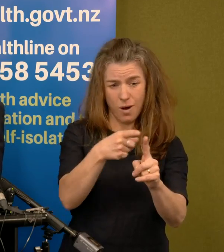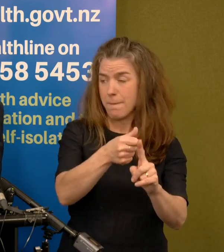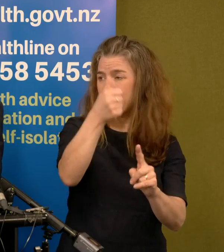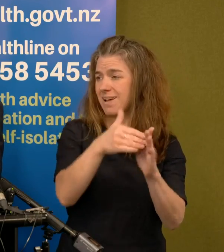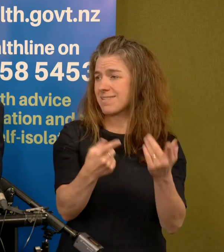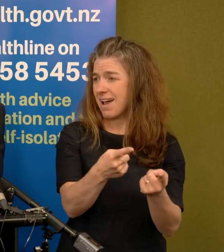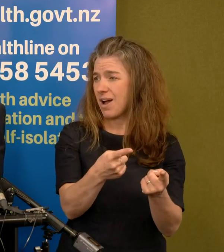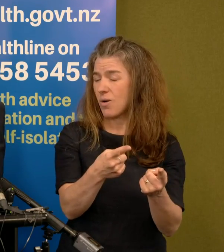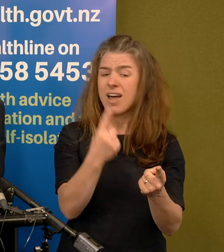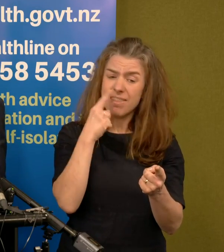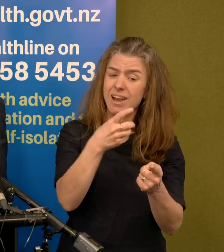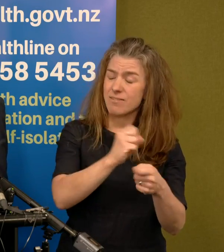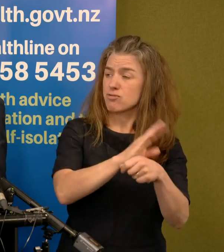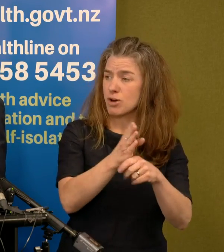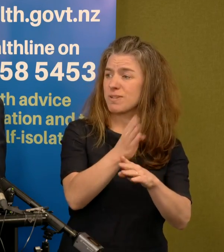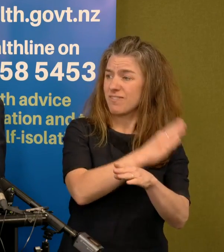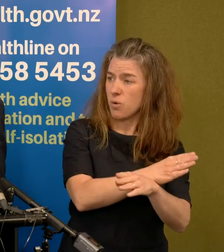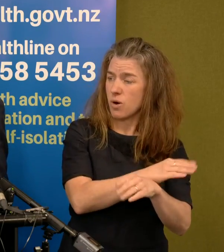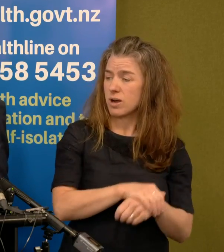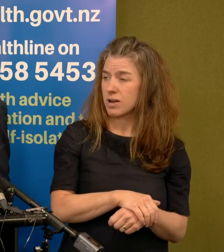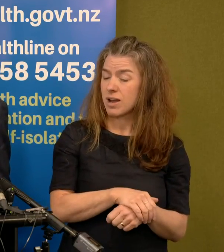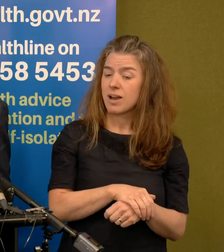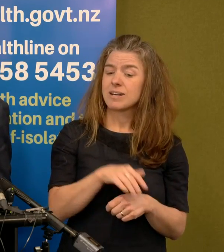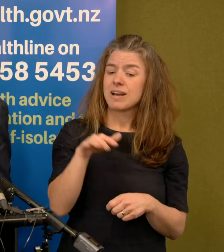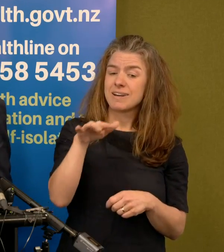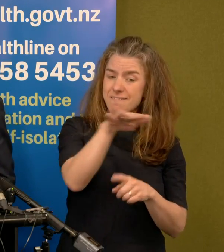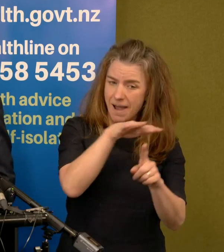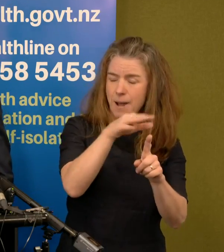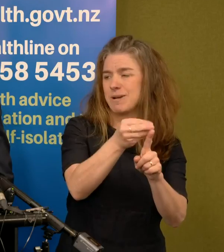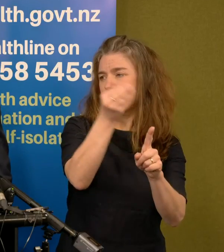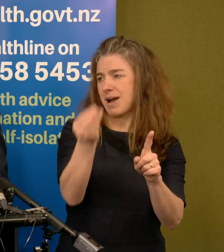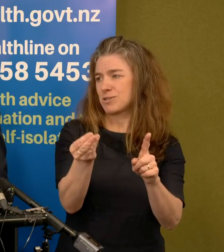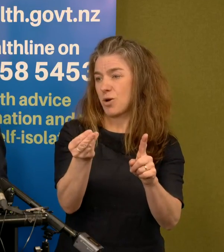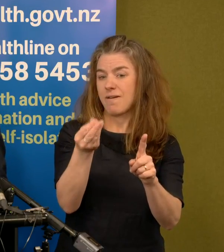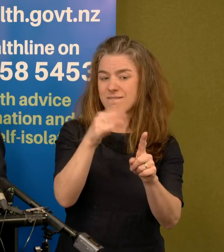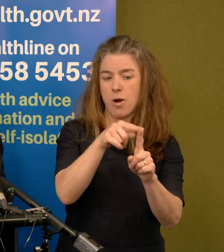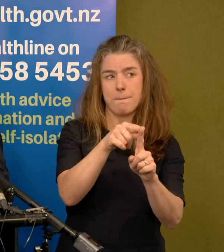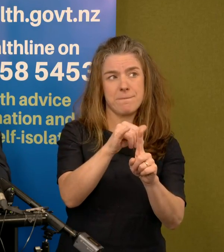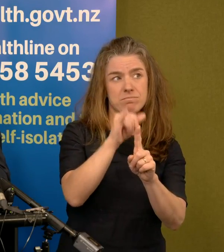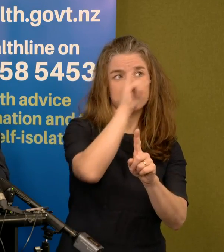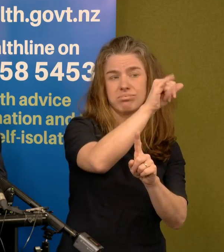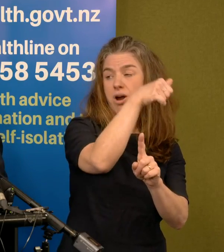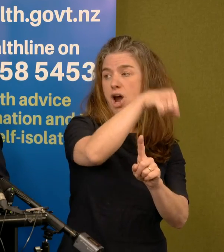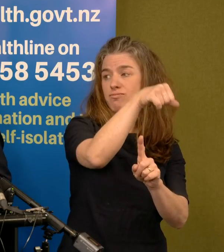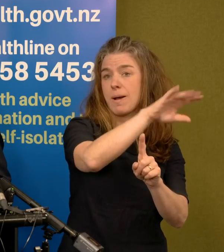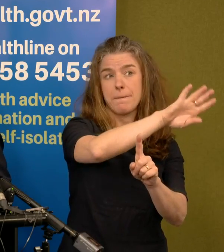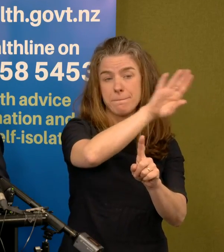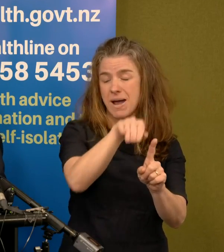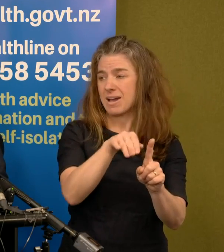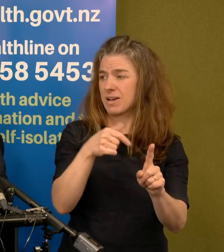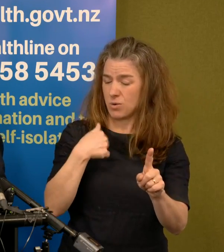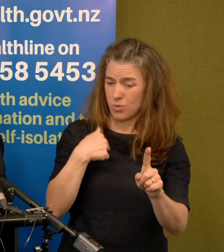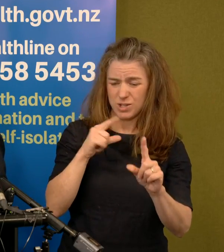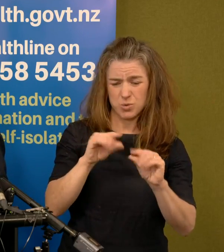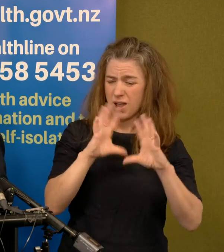been open about the fact we think this is family member transmission, and we are doing all the right things to make sure that the family is